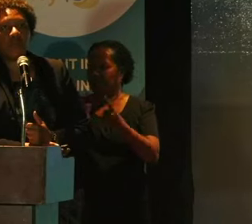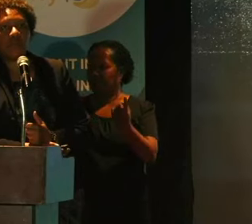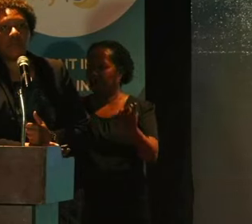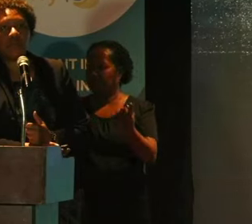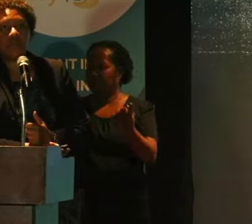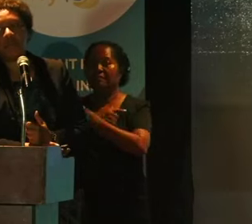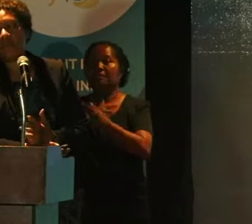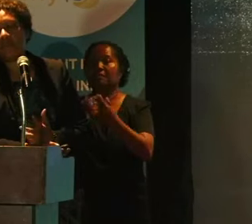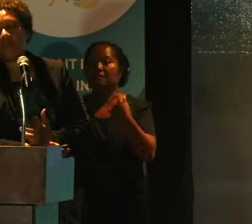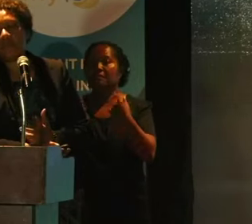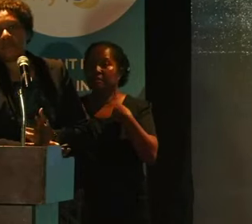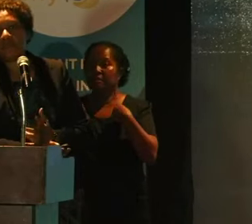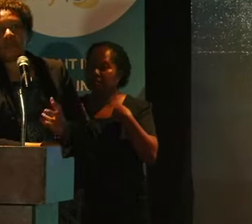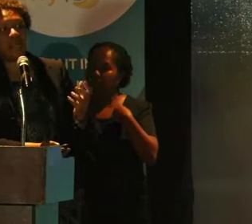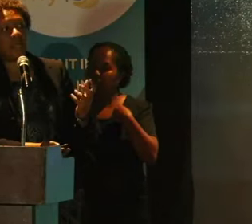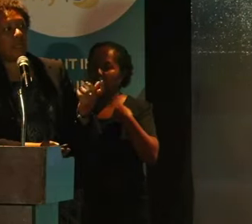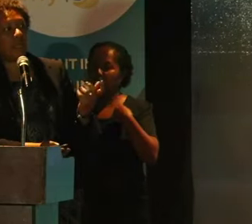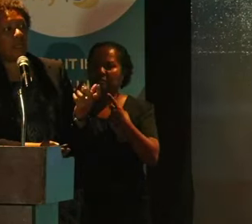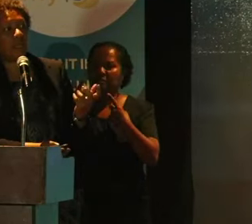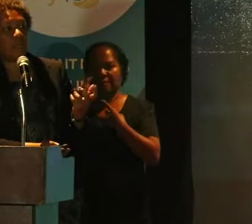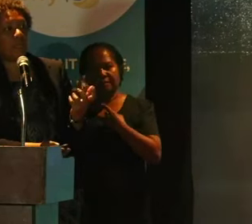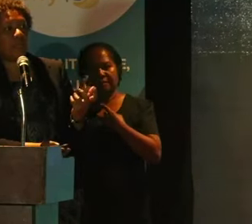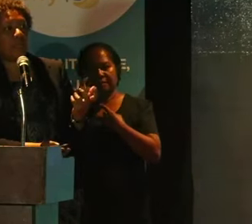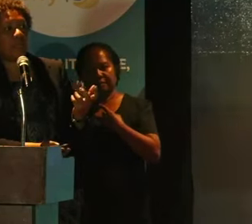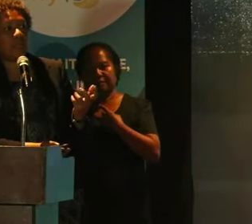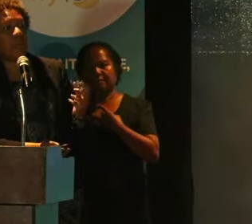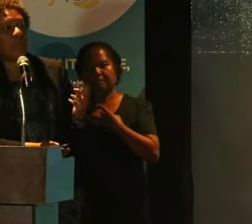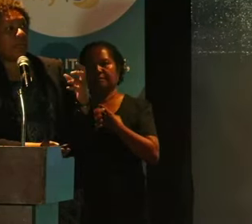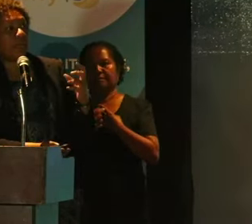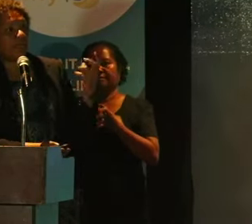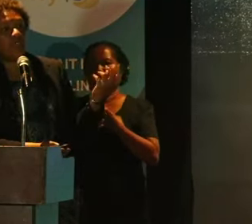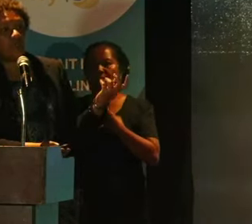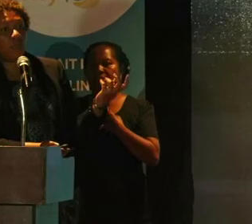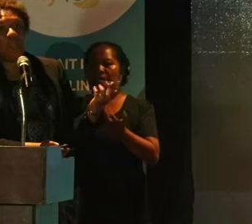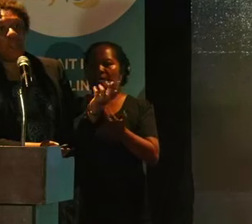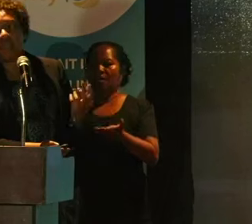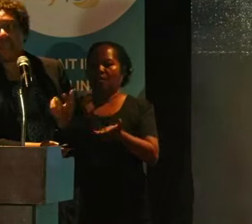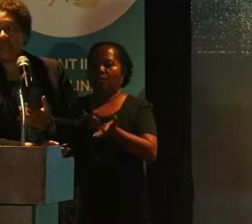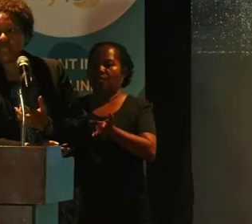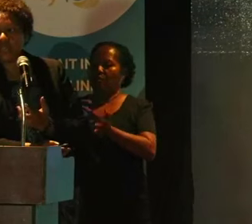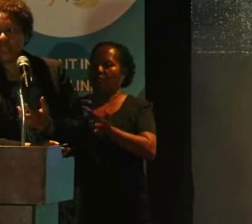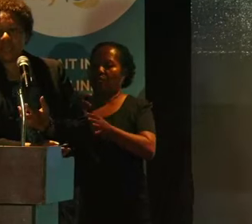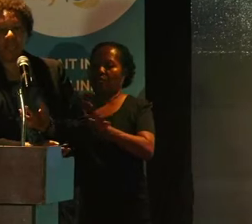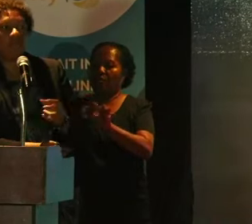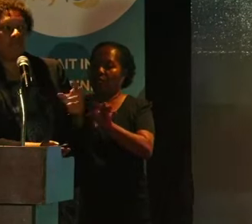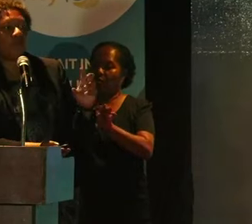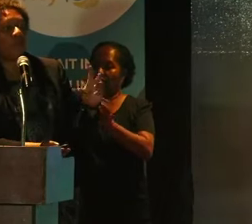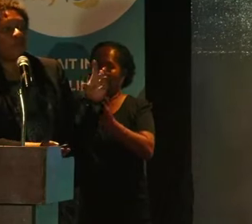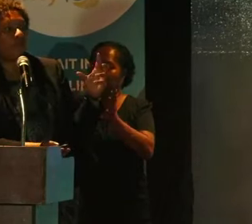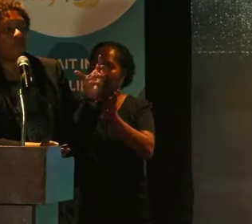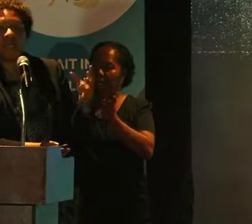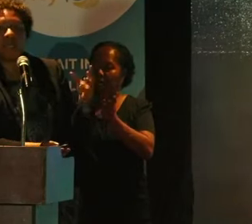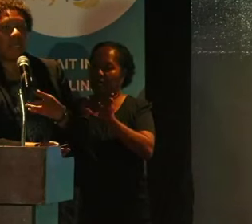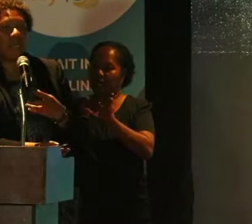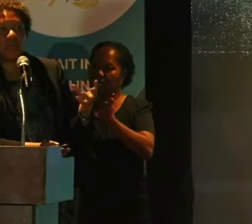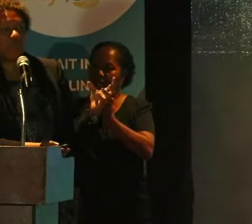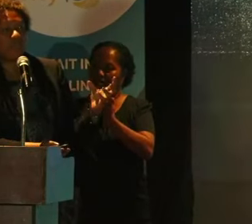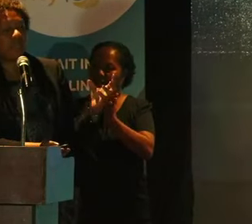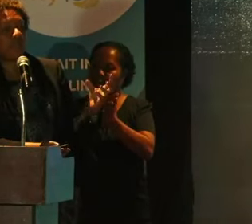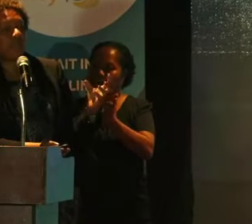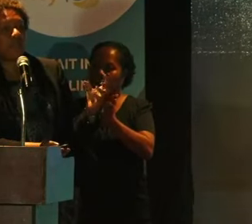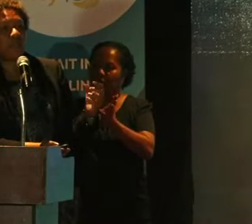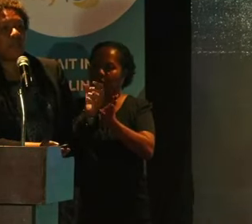to, by requirement, go out, take an ad out in the papers and ask if people have any objections. So keep an eye